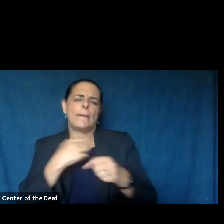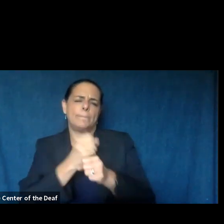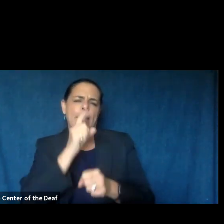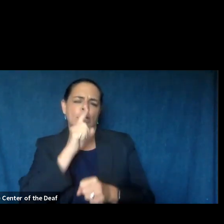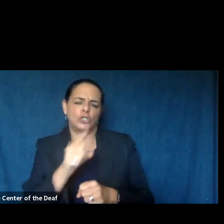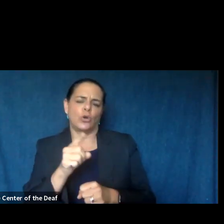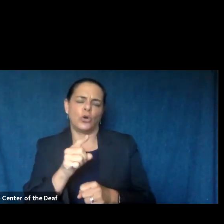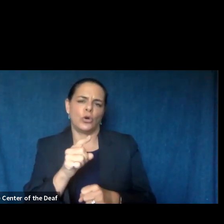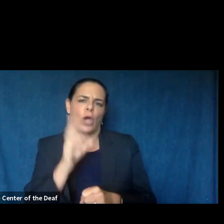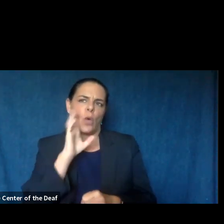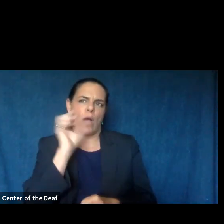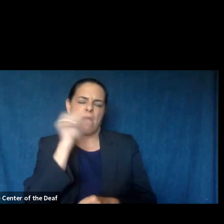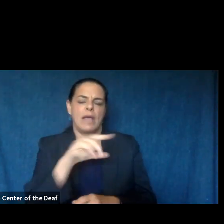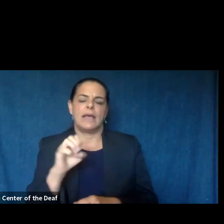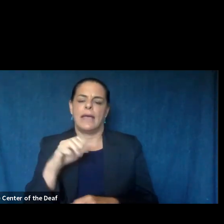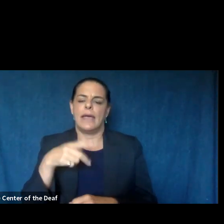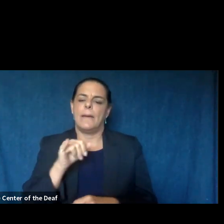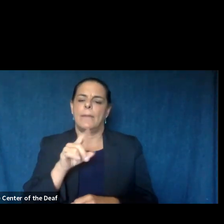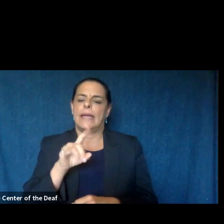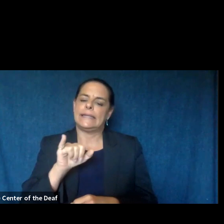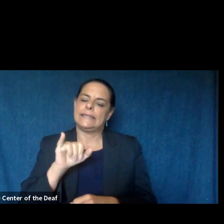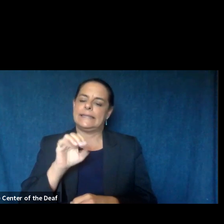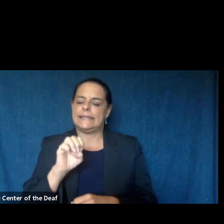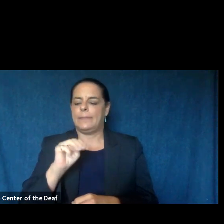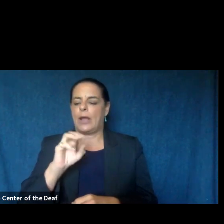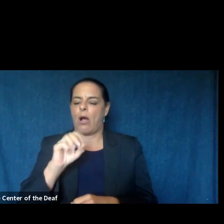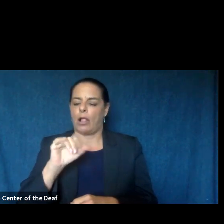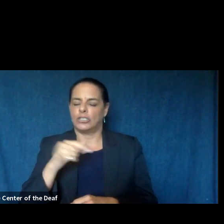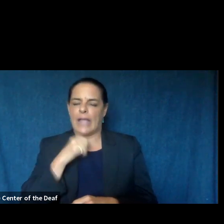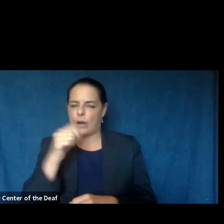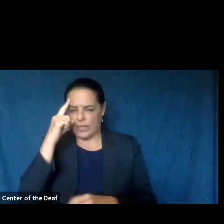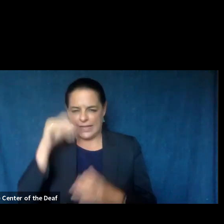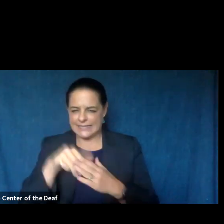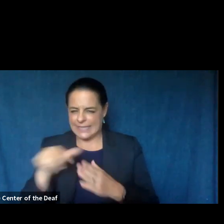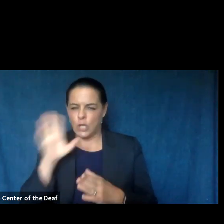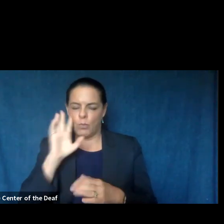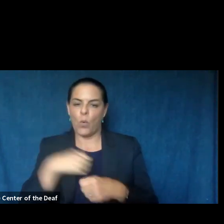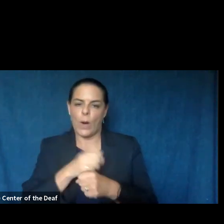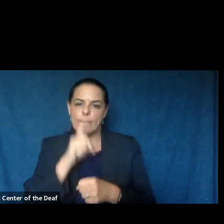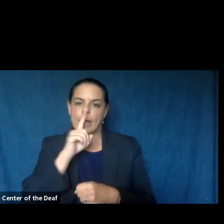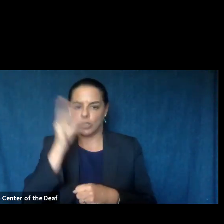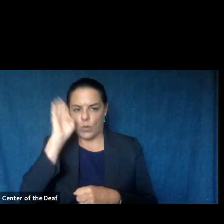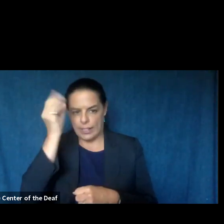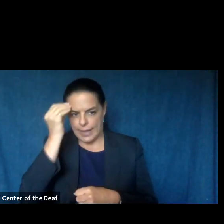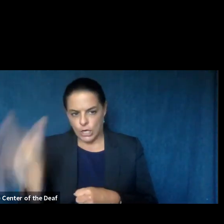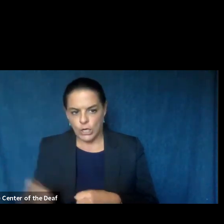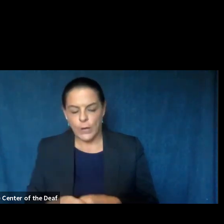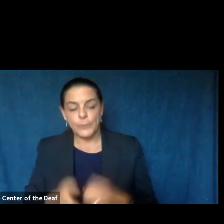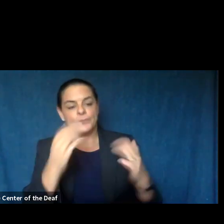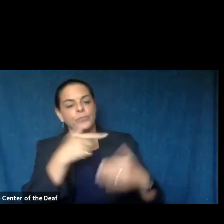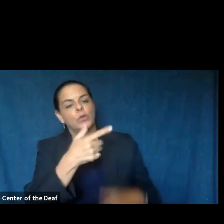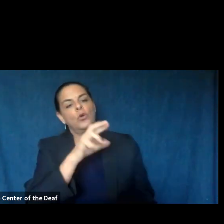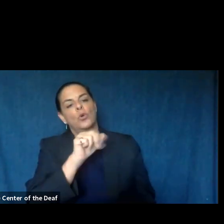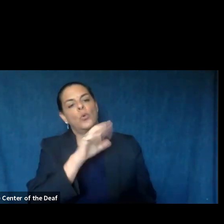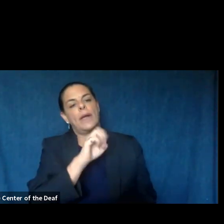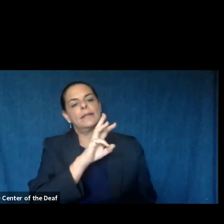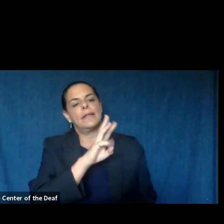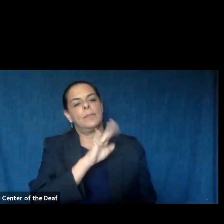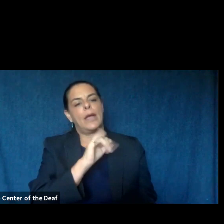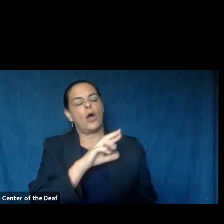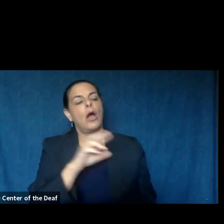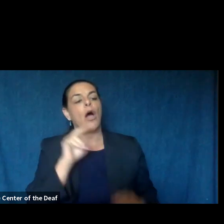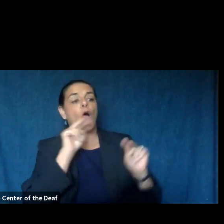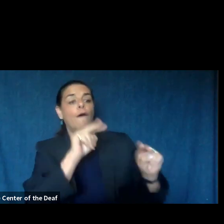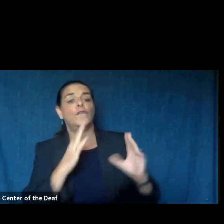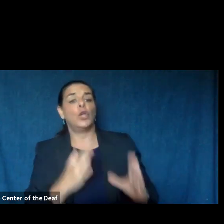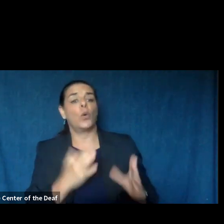set. I do not believe that those are in there, but we'll double check and we'll let you know if we're wrong. From Grace with WBIR, a 10 News viewer